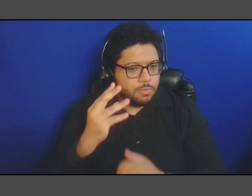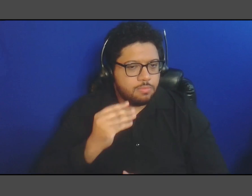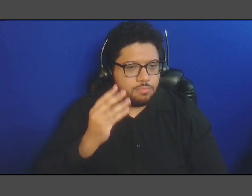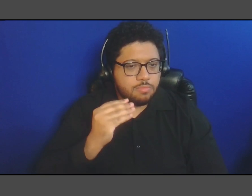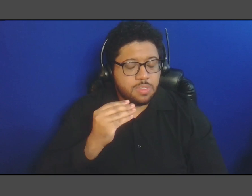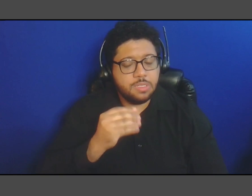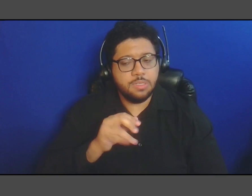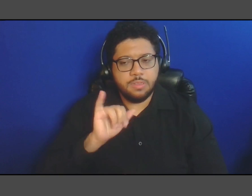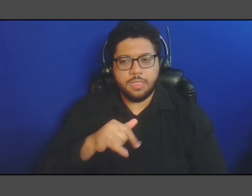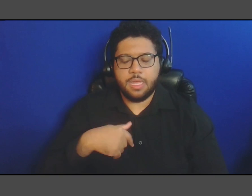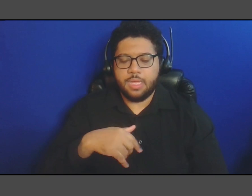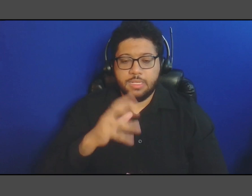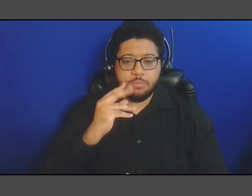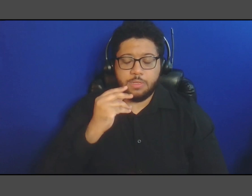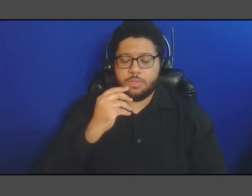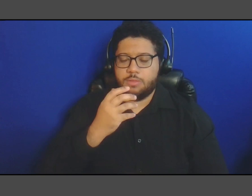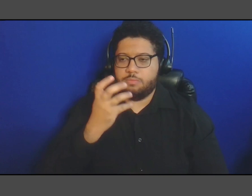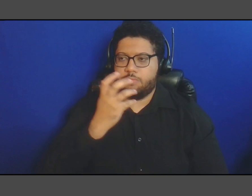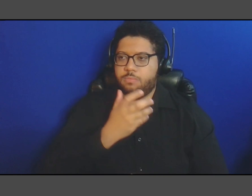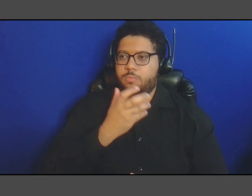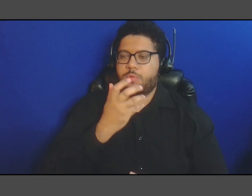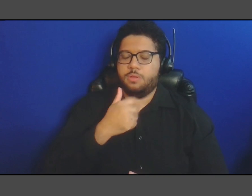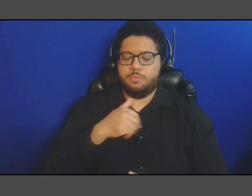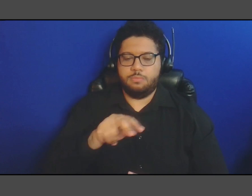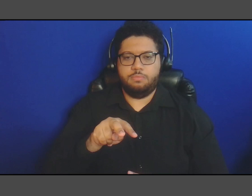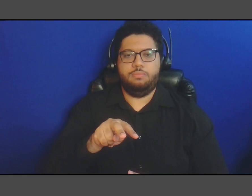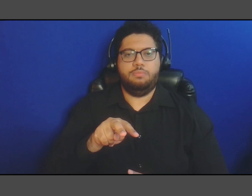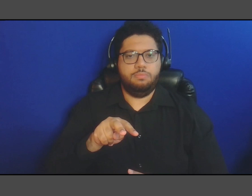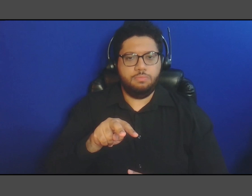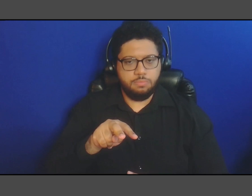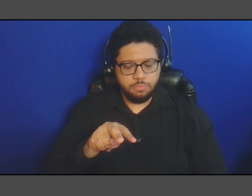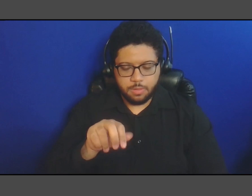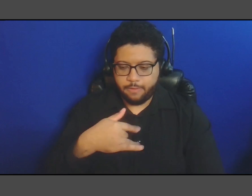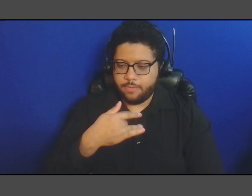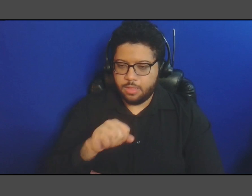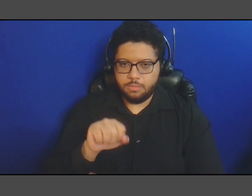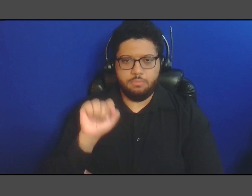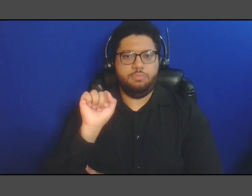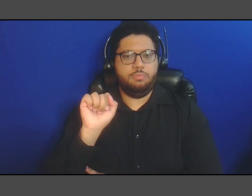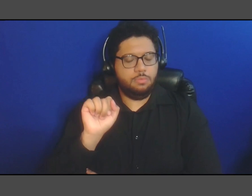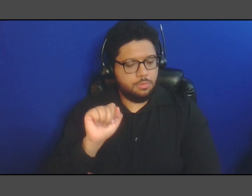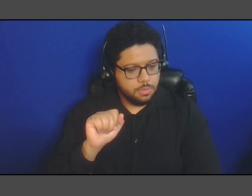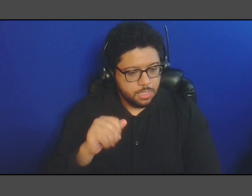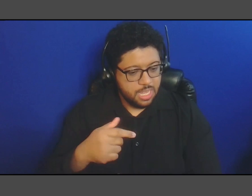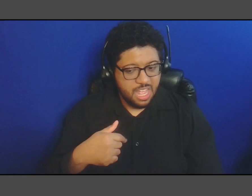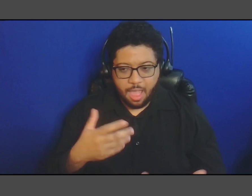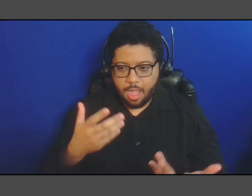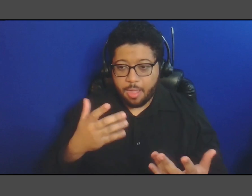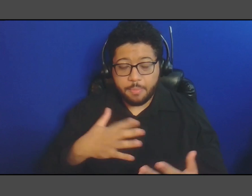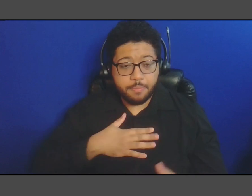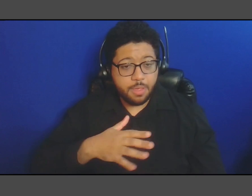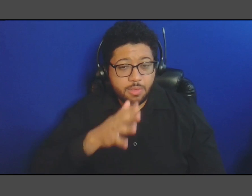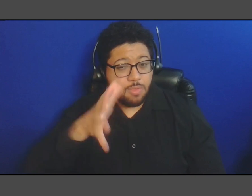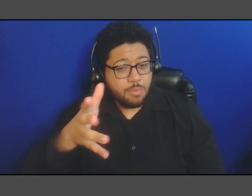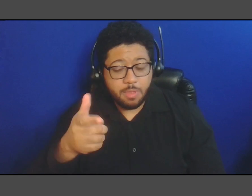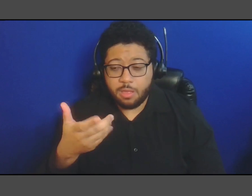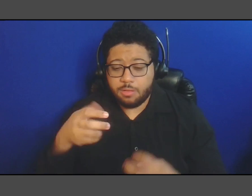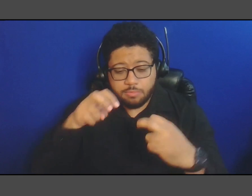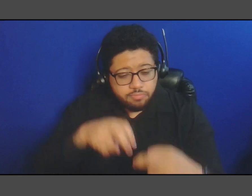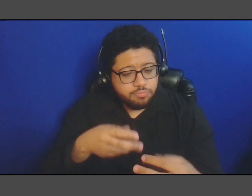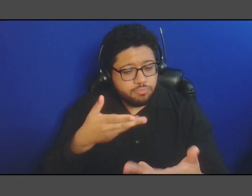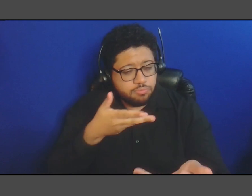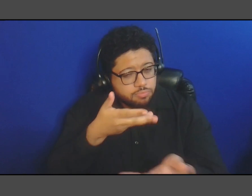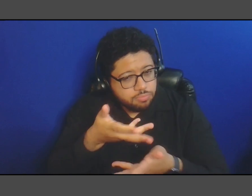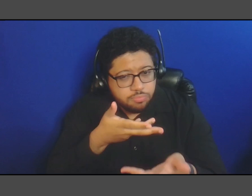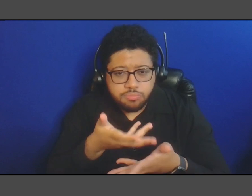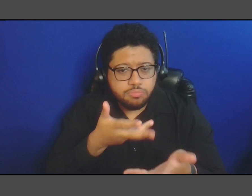eye-opening. I had talked with my grandmother about her experiences. And so I kind of had